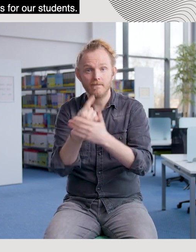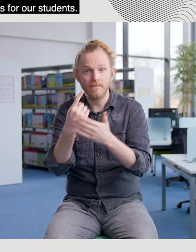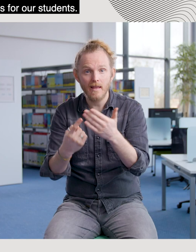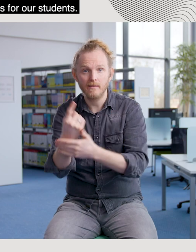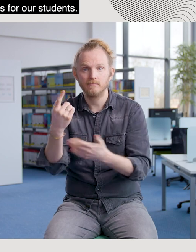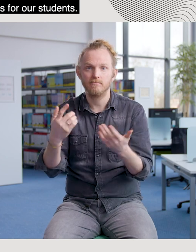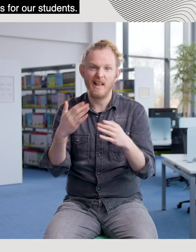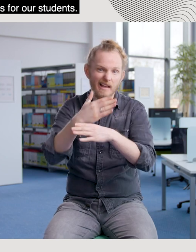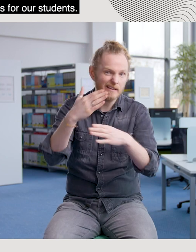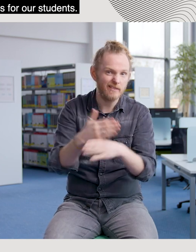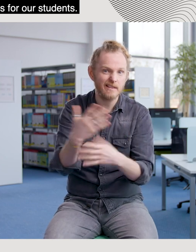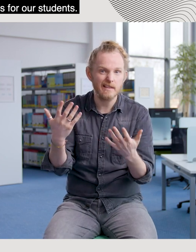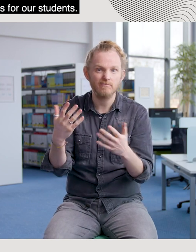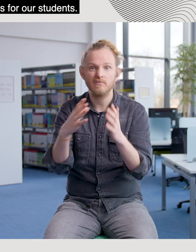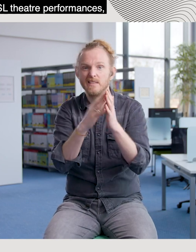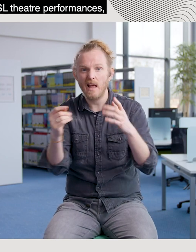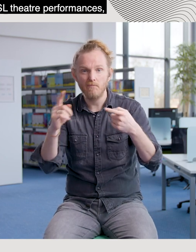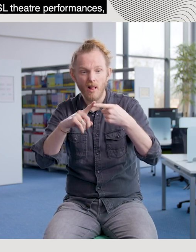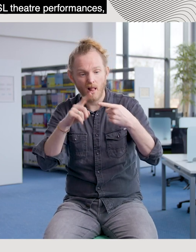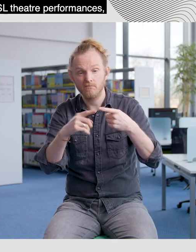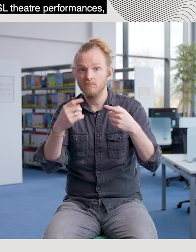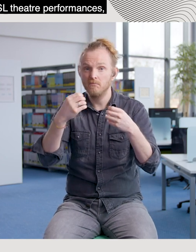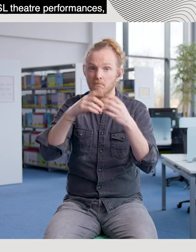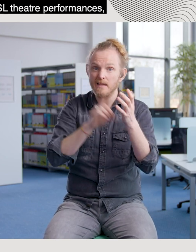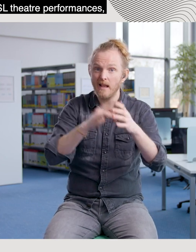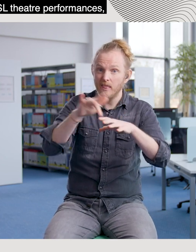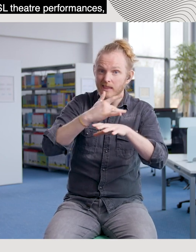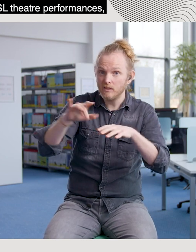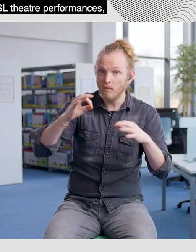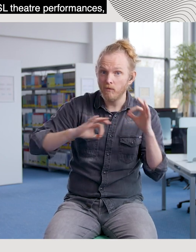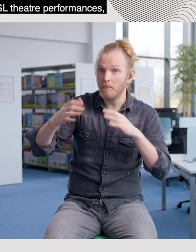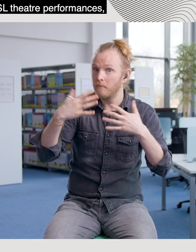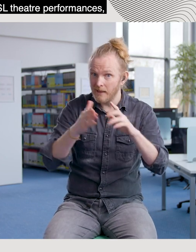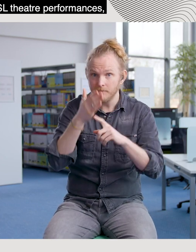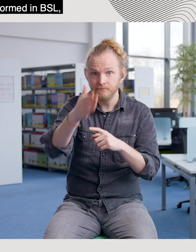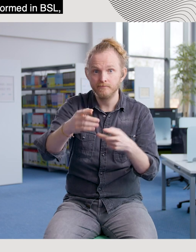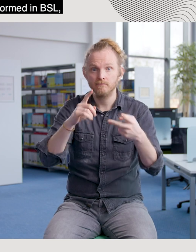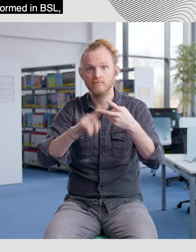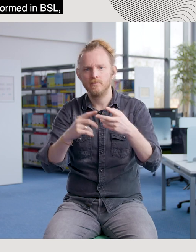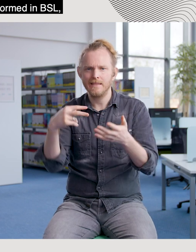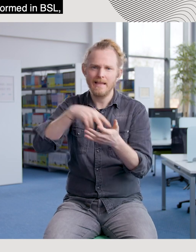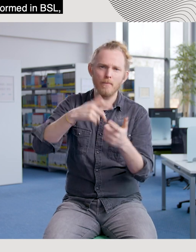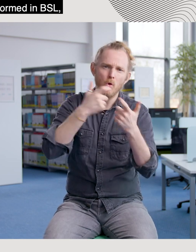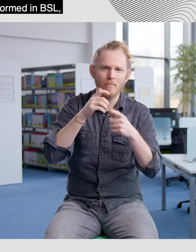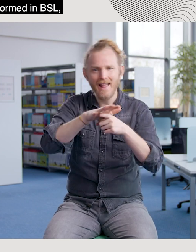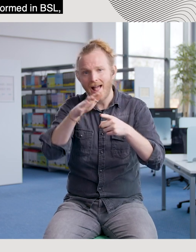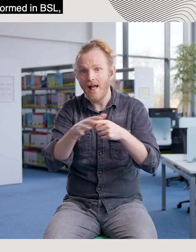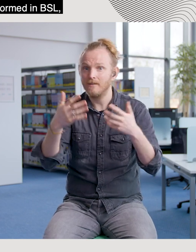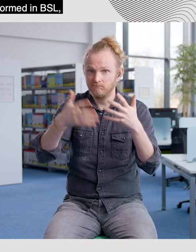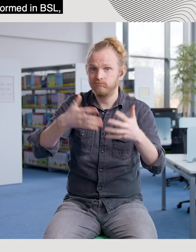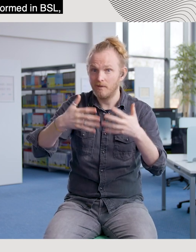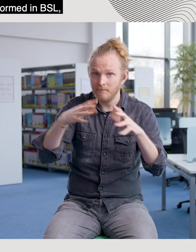extracurricular activities for our students. These have included visits to BSL theatre performances, stand-up comedy